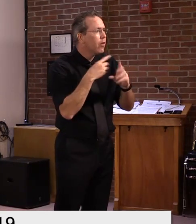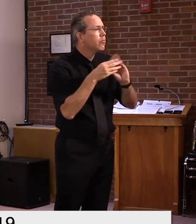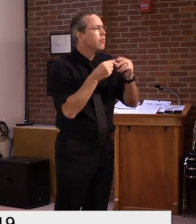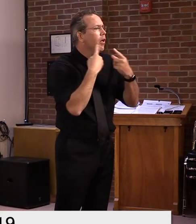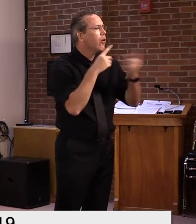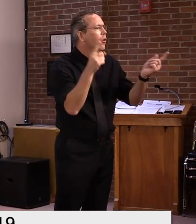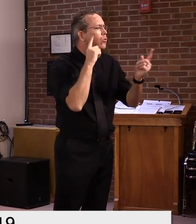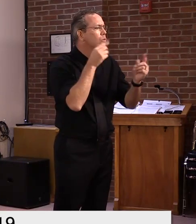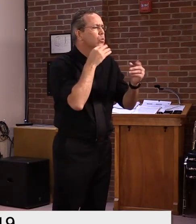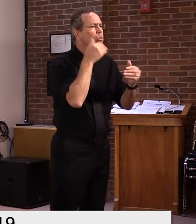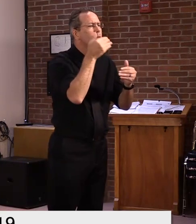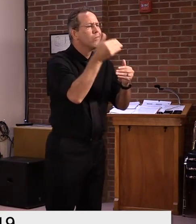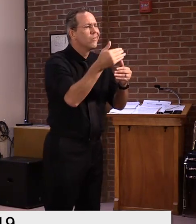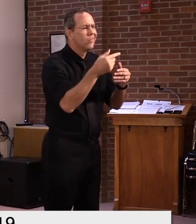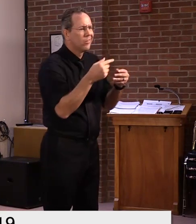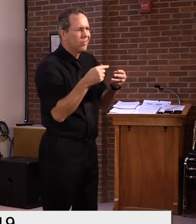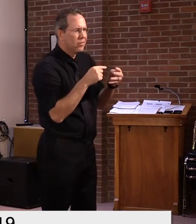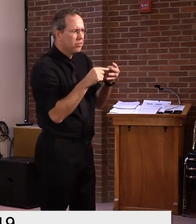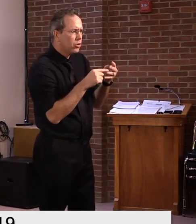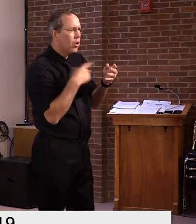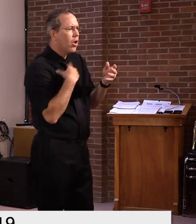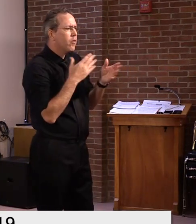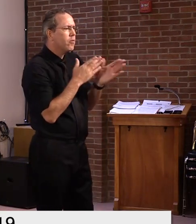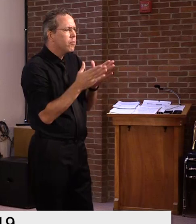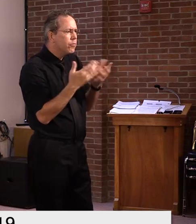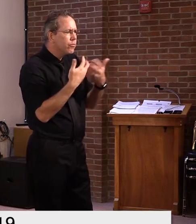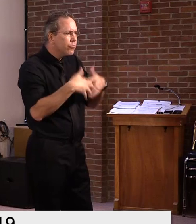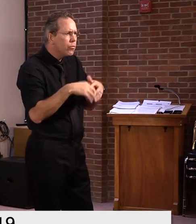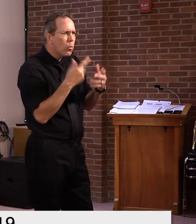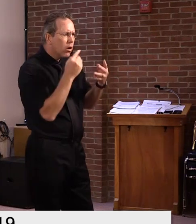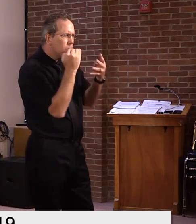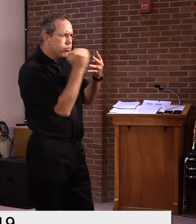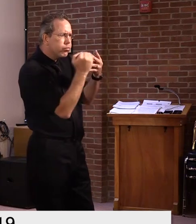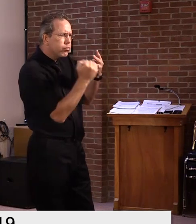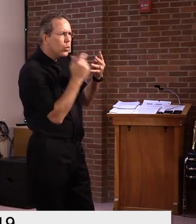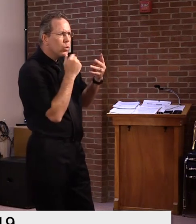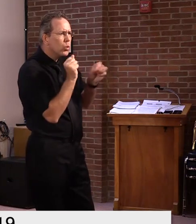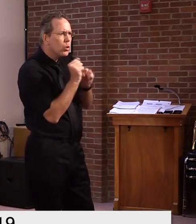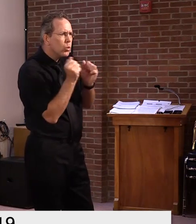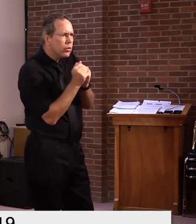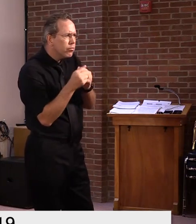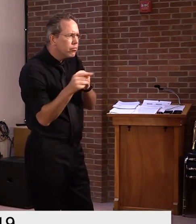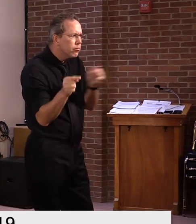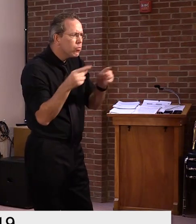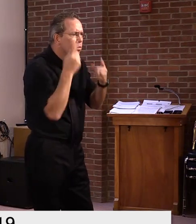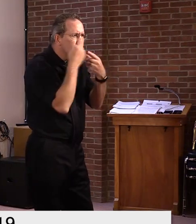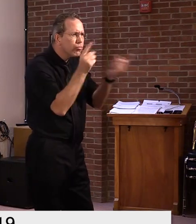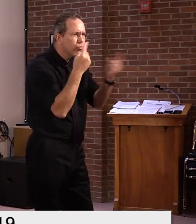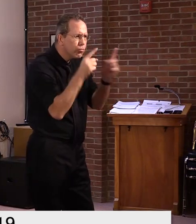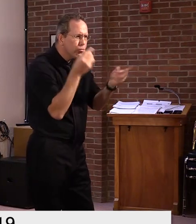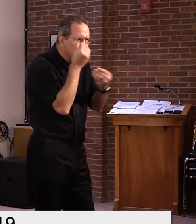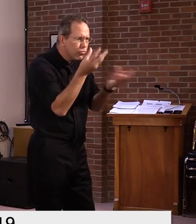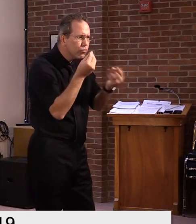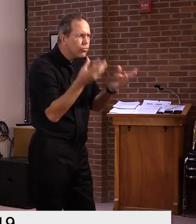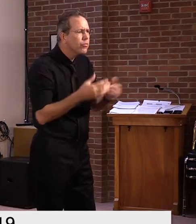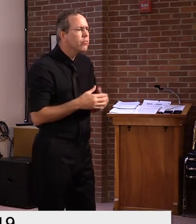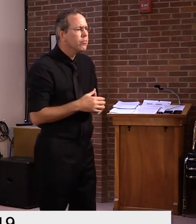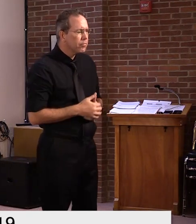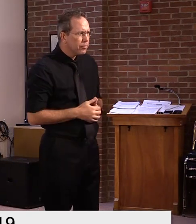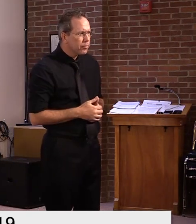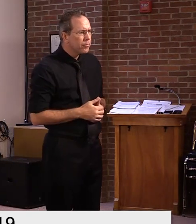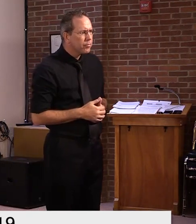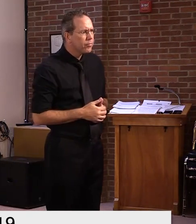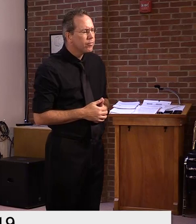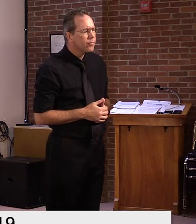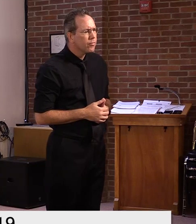partner organizations and providing contact information for programs and businesses that are looking to establish